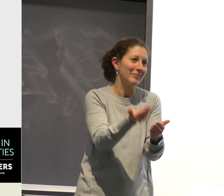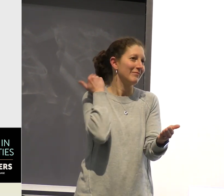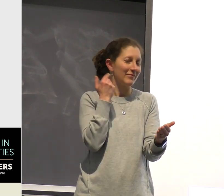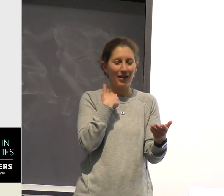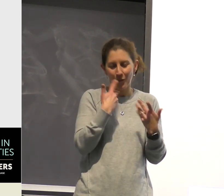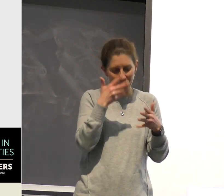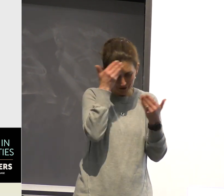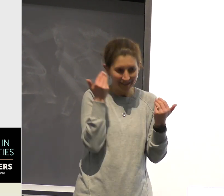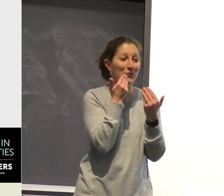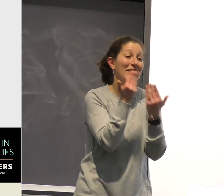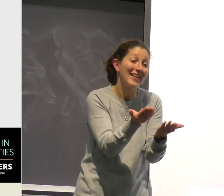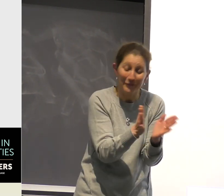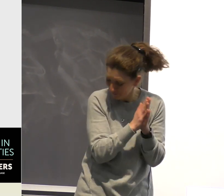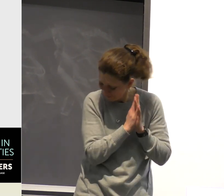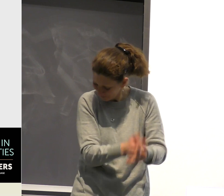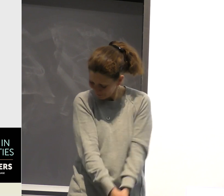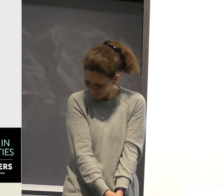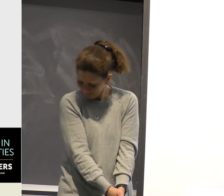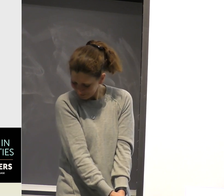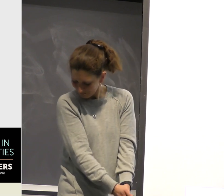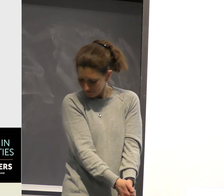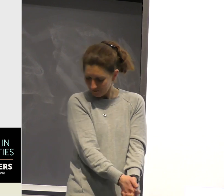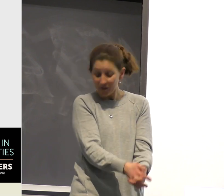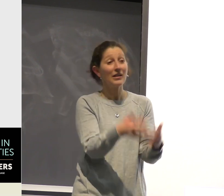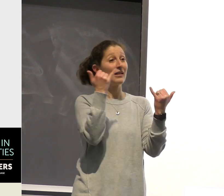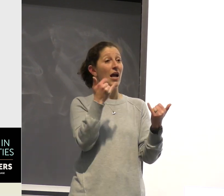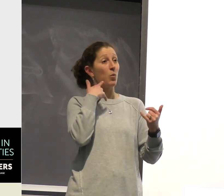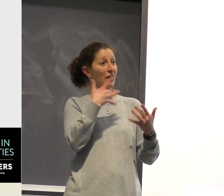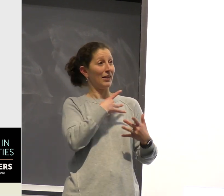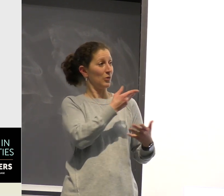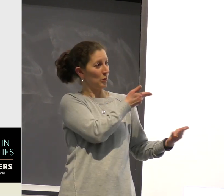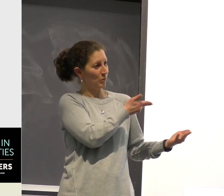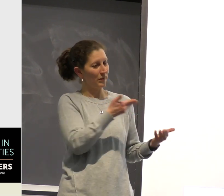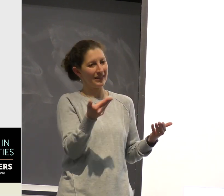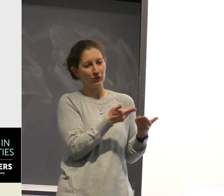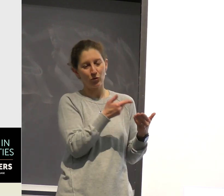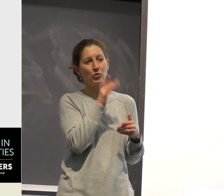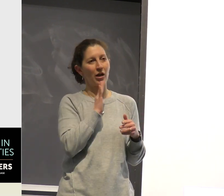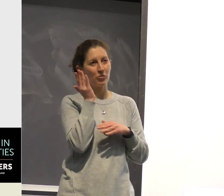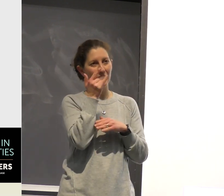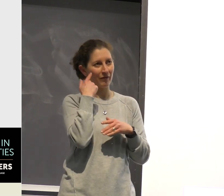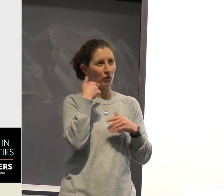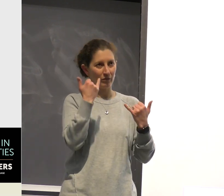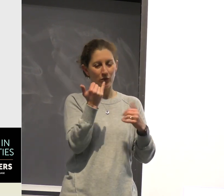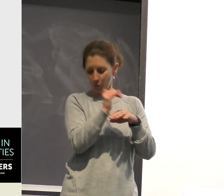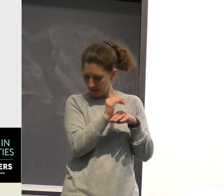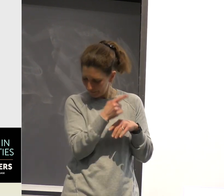I want to try to thank them ahead of time because I'm afraid I'm going to forget that, so thank you to the interpreting team. And now, I'd like to go ahead and introduce our guest speaker for the